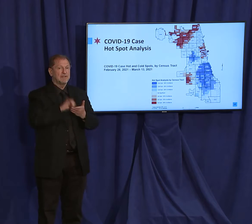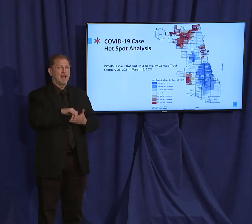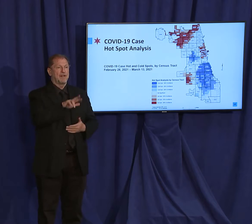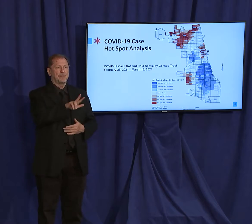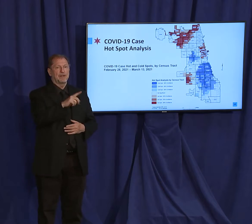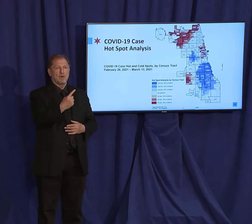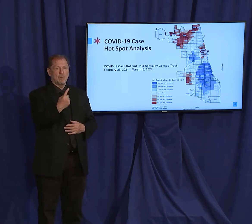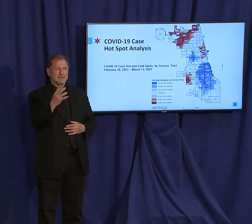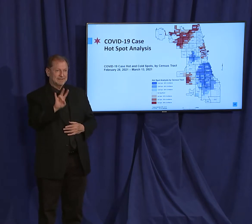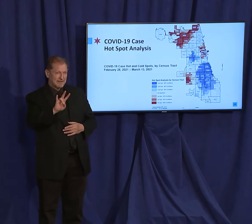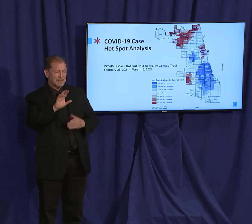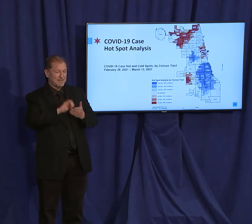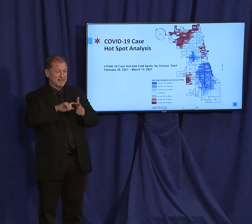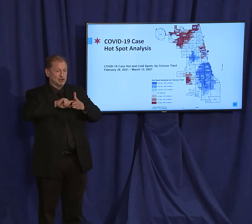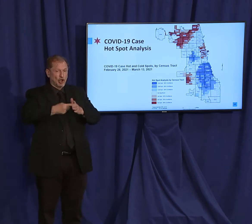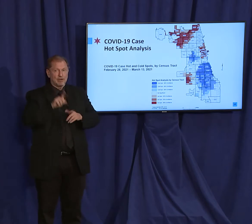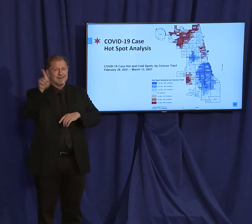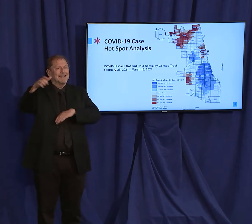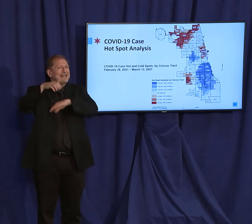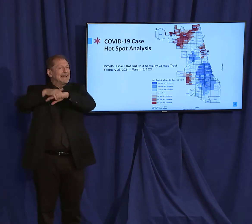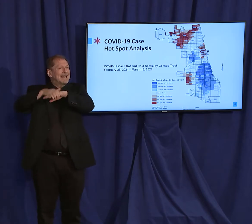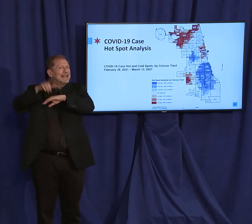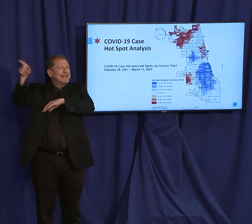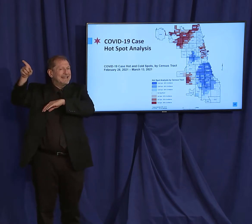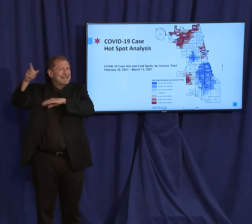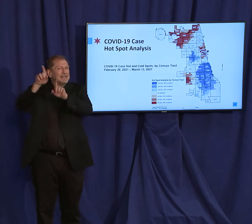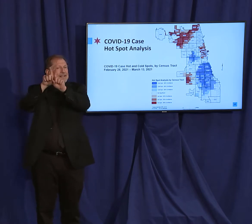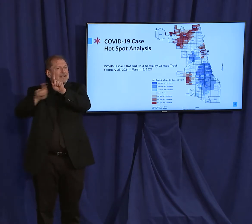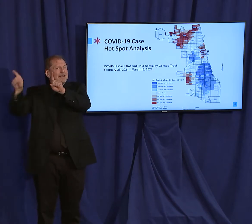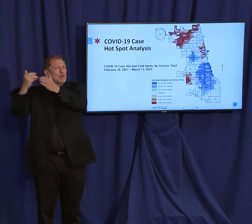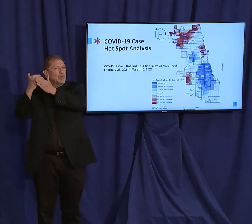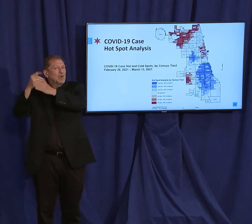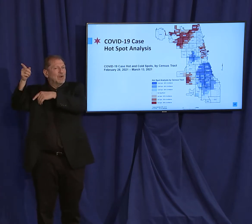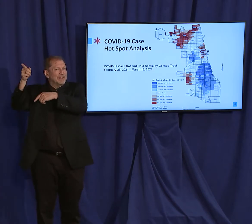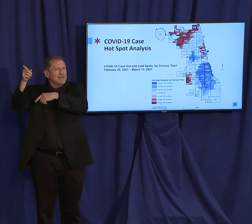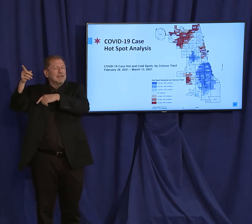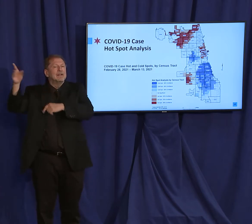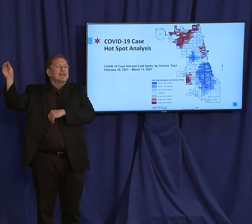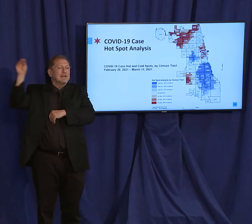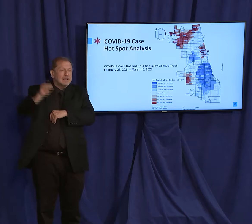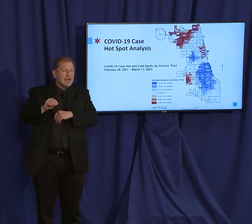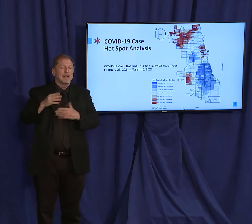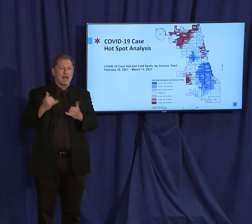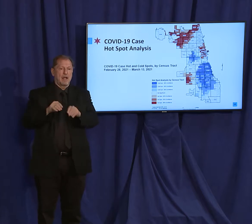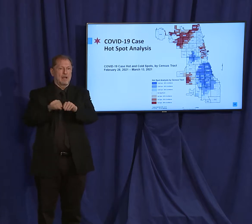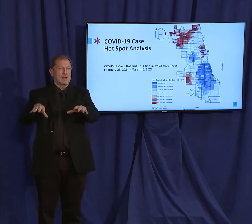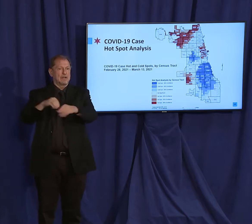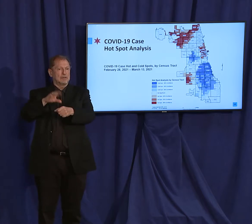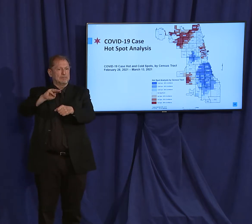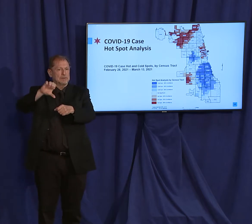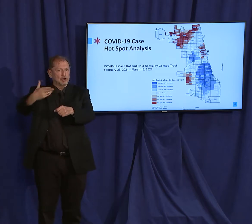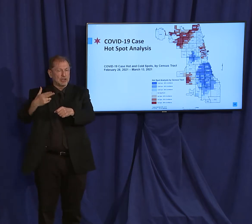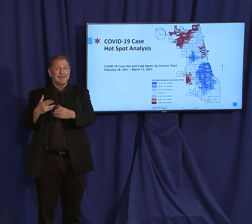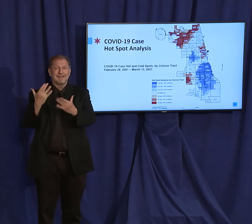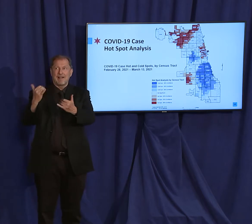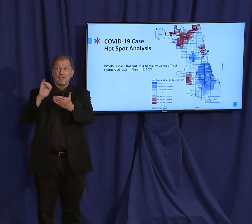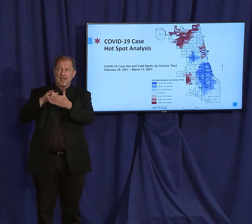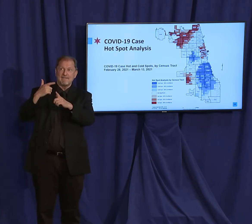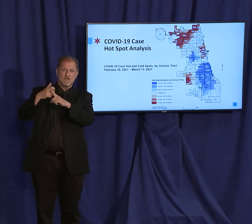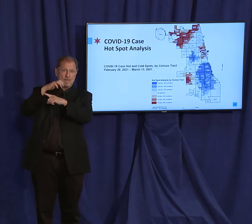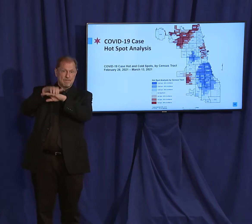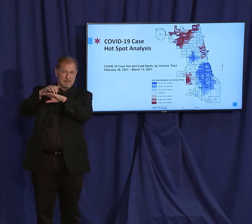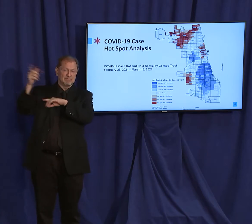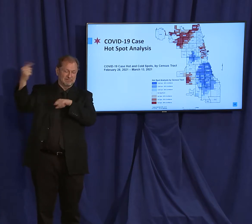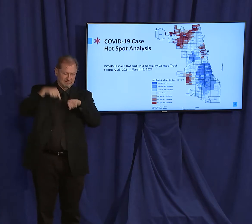first emerged in the UK, that they're seeing a lot of in Michigan. We are also seeing more cases of it here in Chicago, and we have seen some